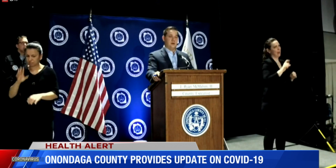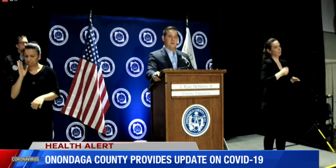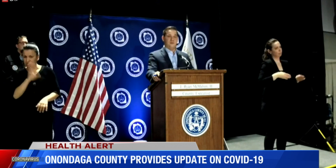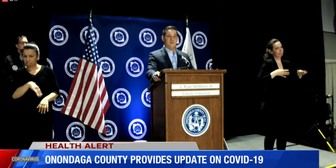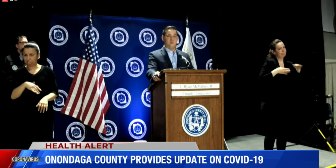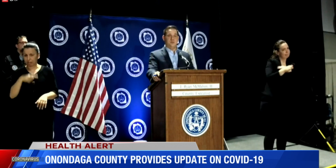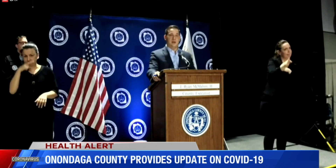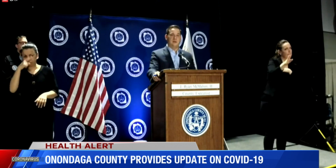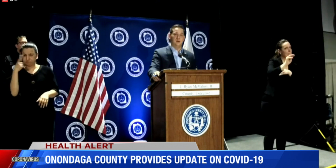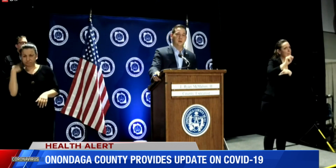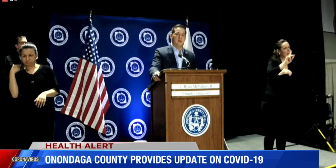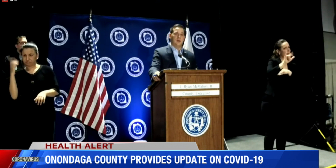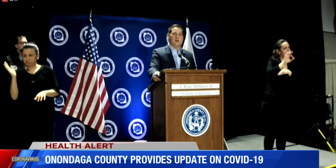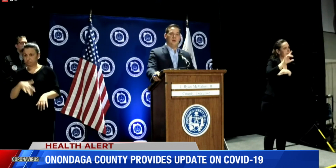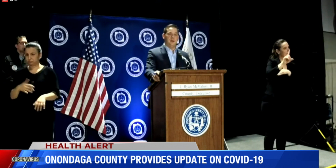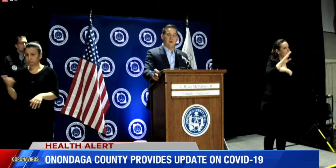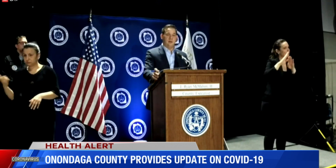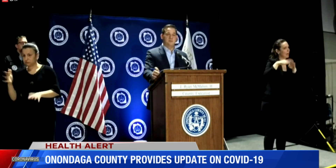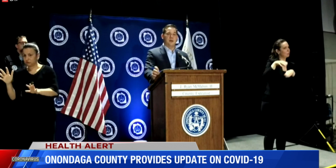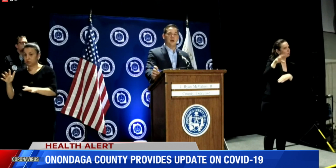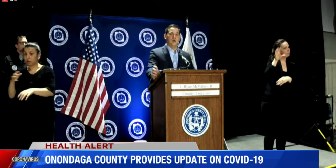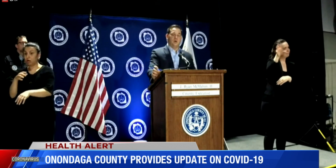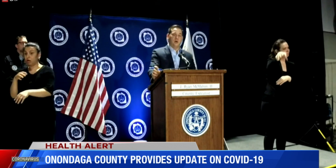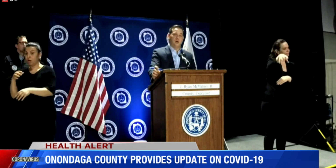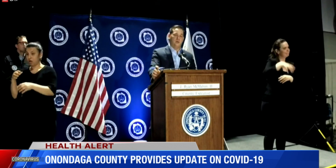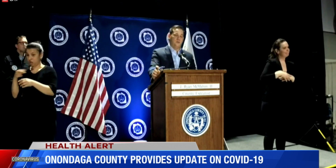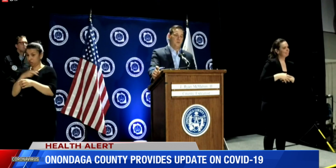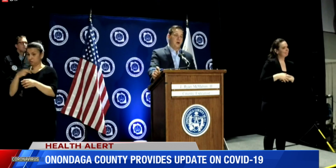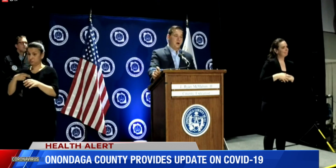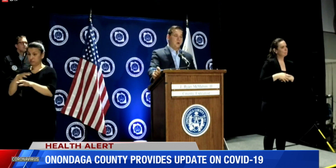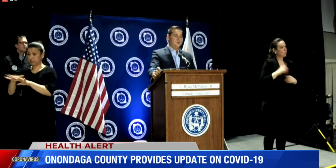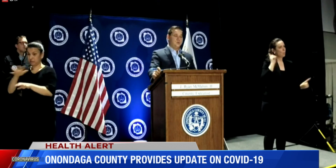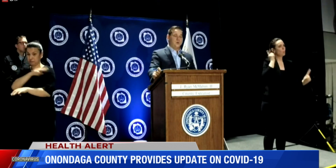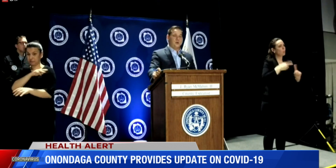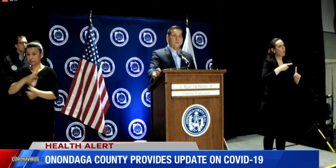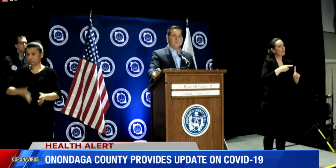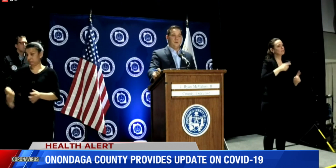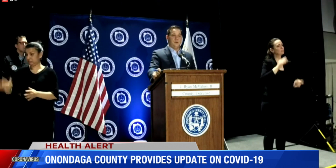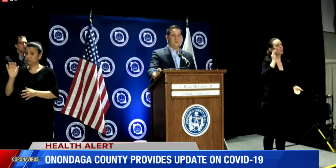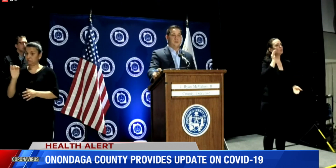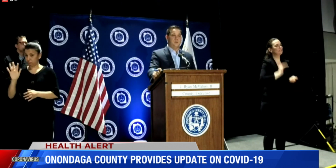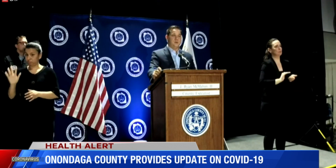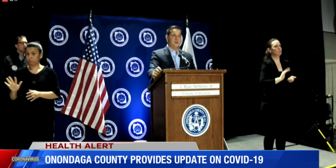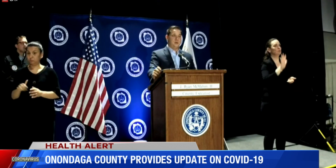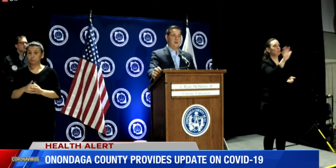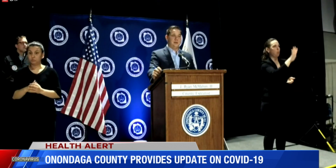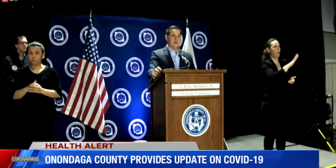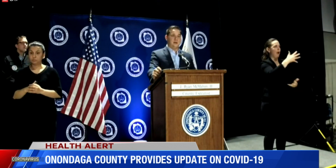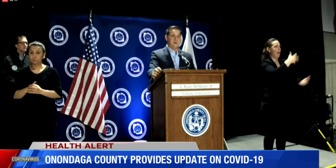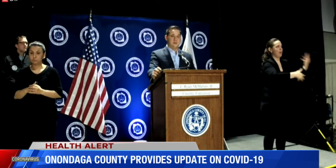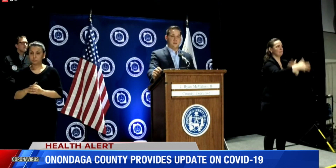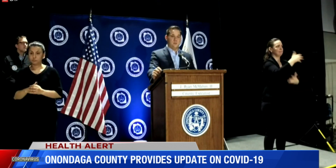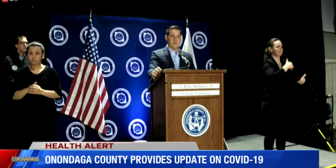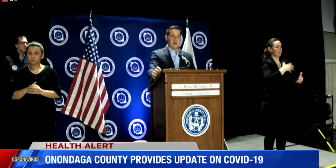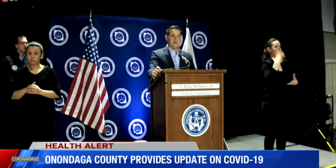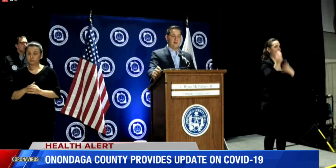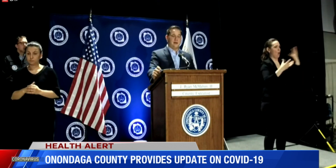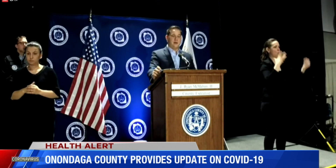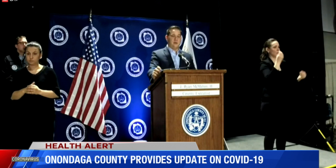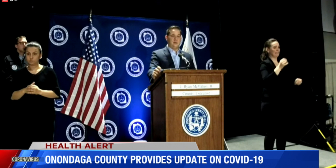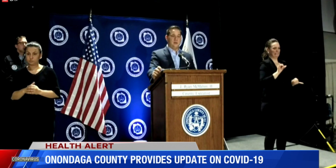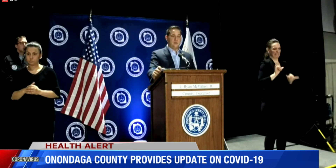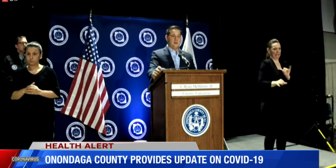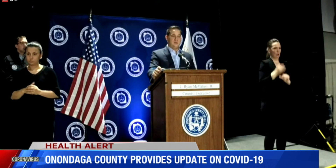let's do better than 50%, and let's make our own curve and write our own story as a community. And at the end of this, it can be the